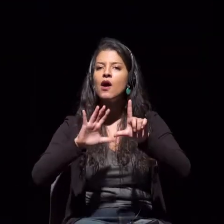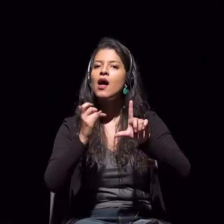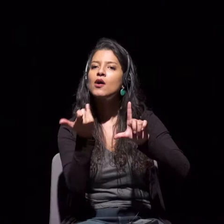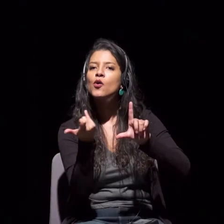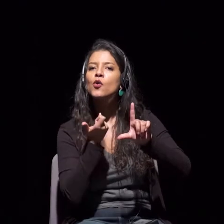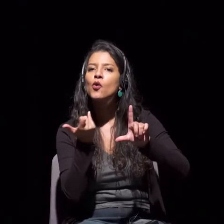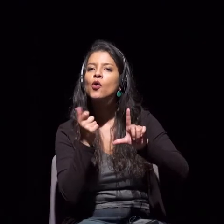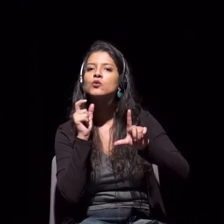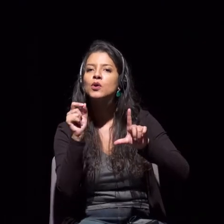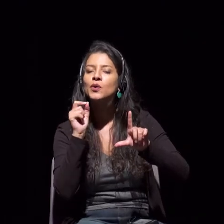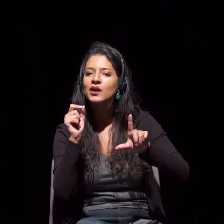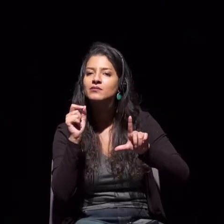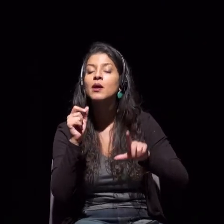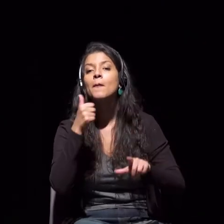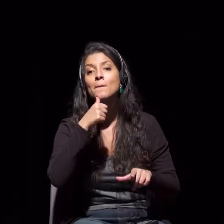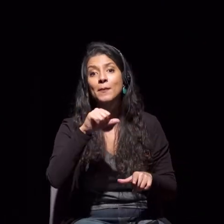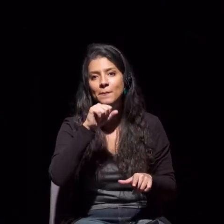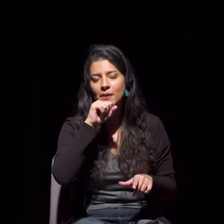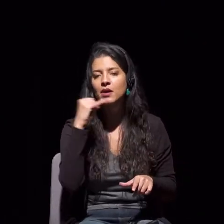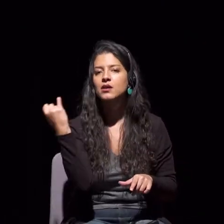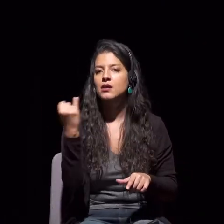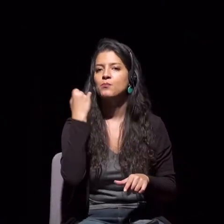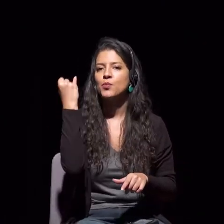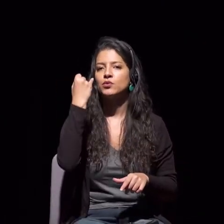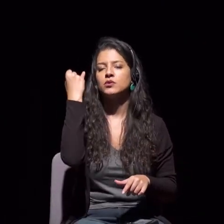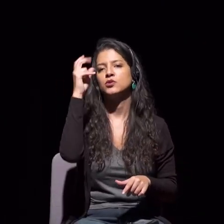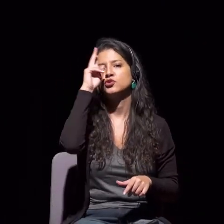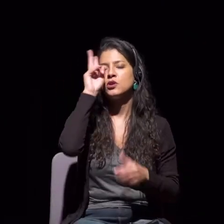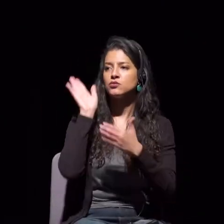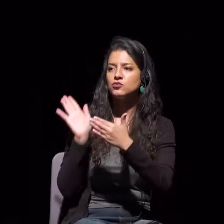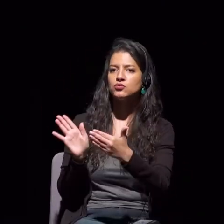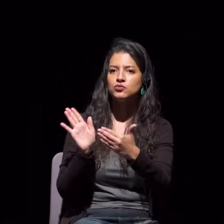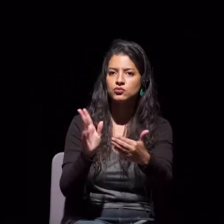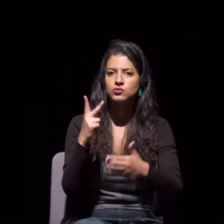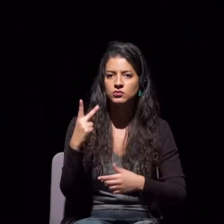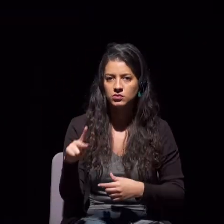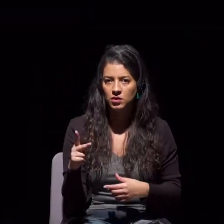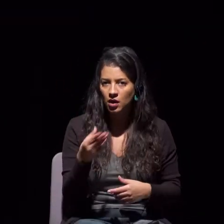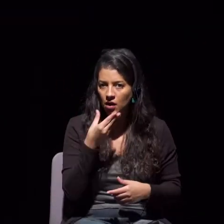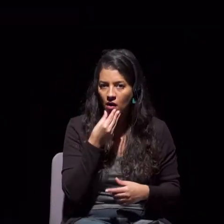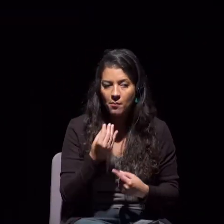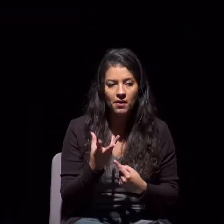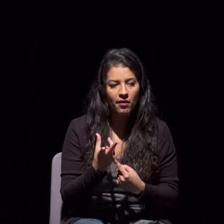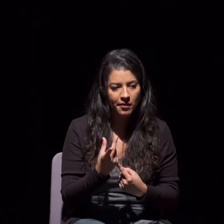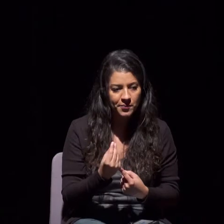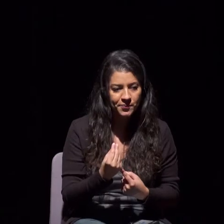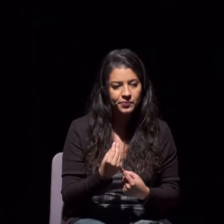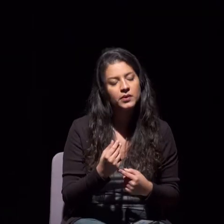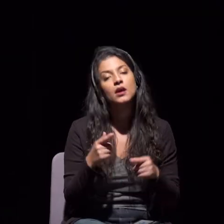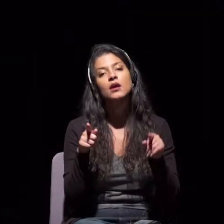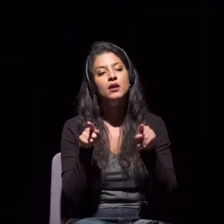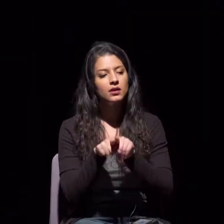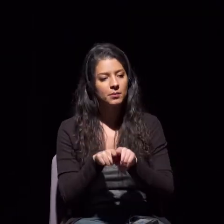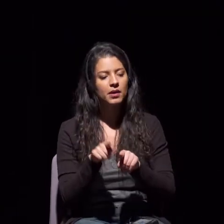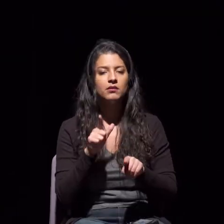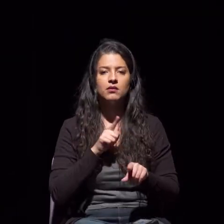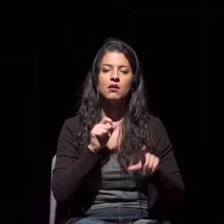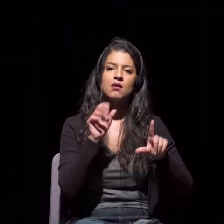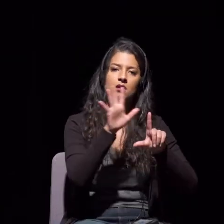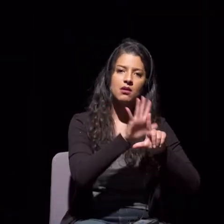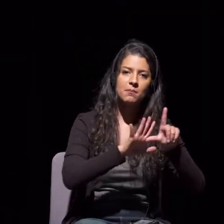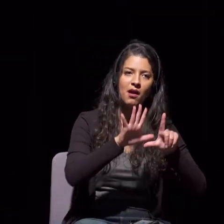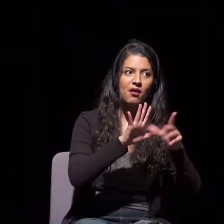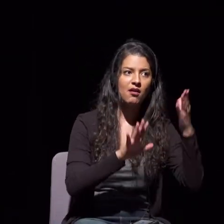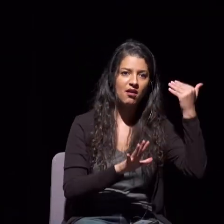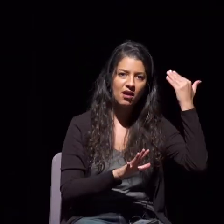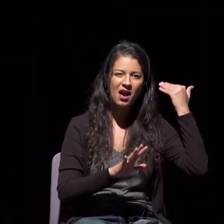The interaction that she composes between the old and new images becomes a vehicle to engage with a mother-in-law